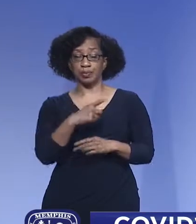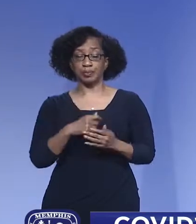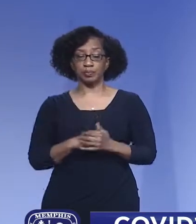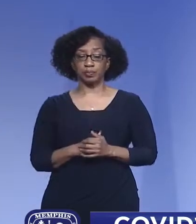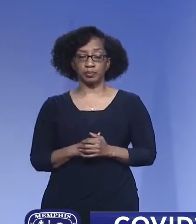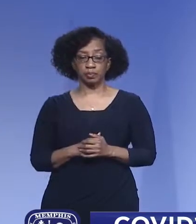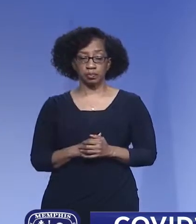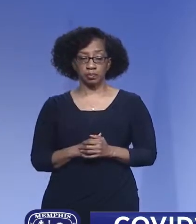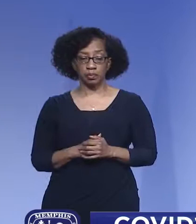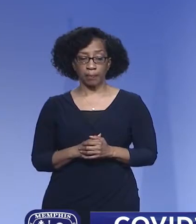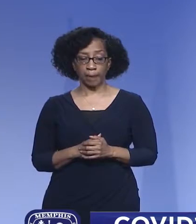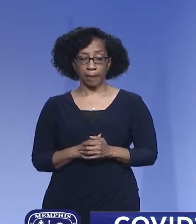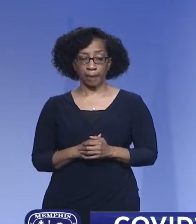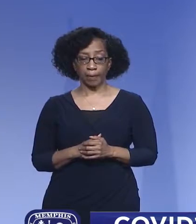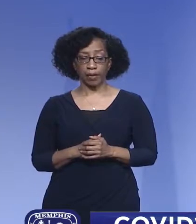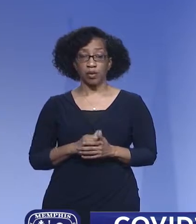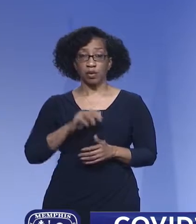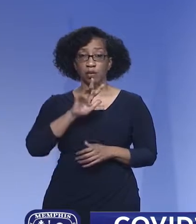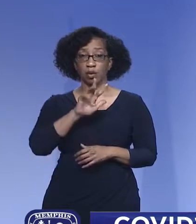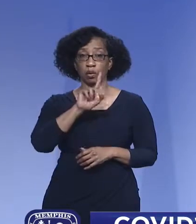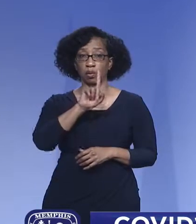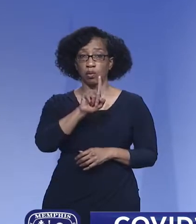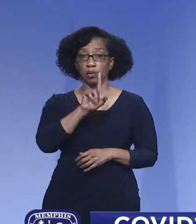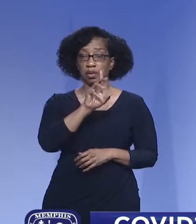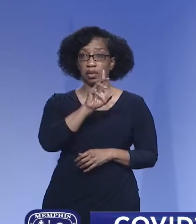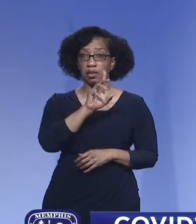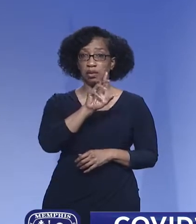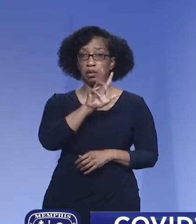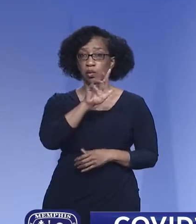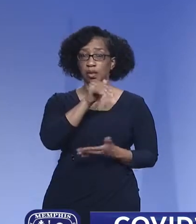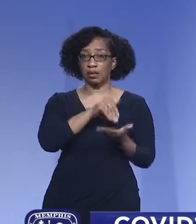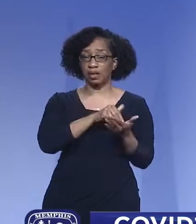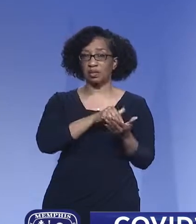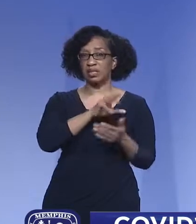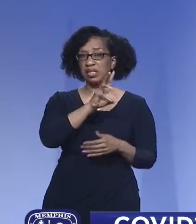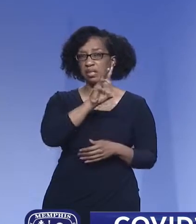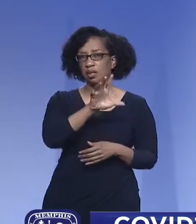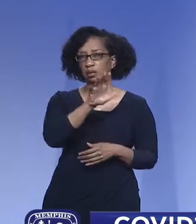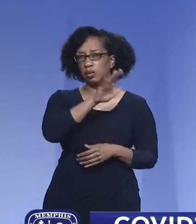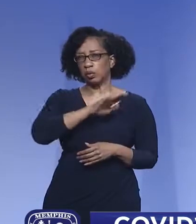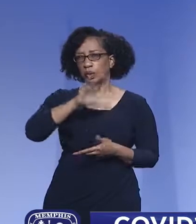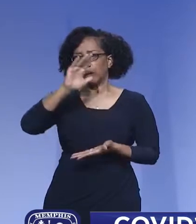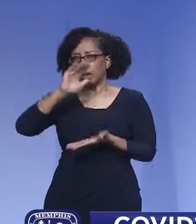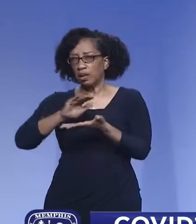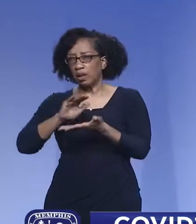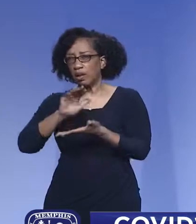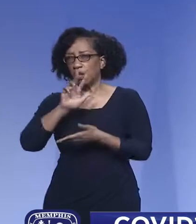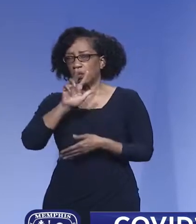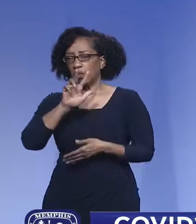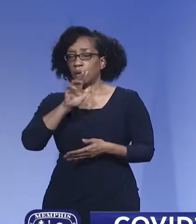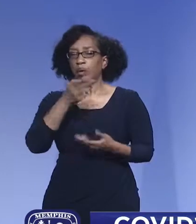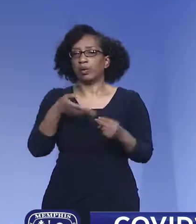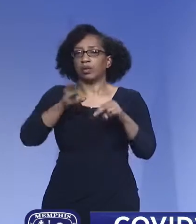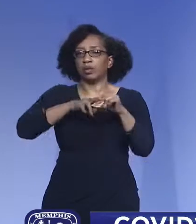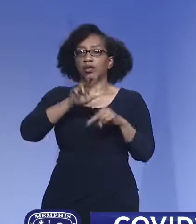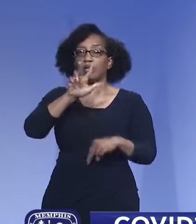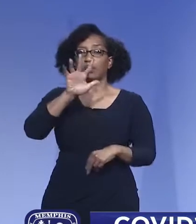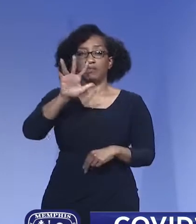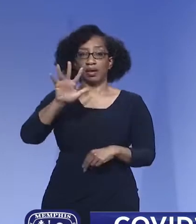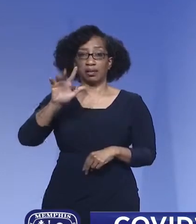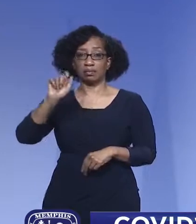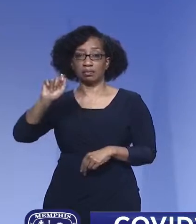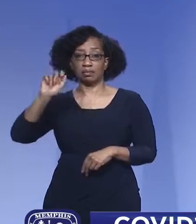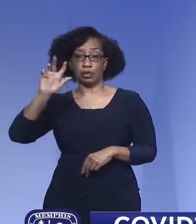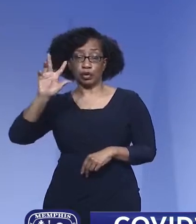from 31.6 weekly doses, 31,600 to about 35.3 2 weeks ago to the last